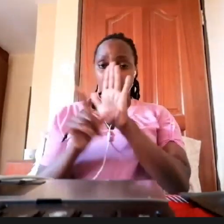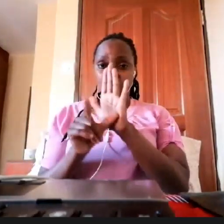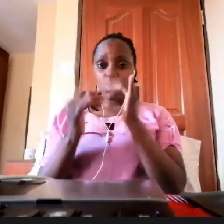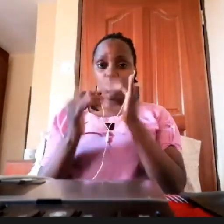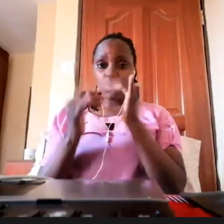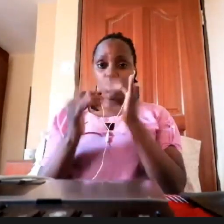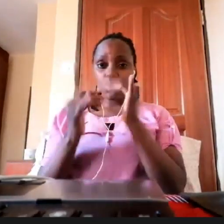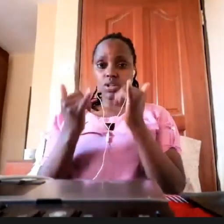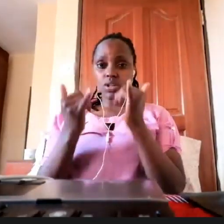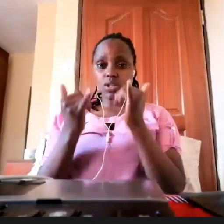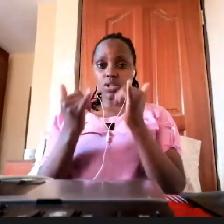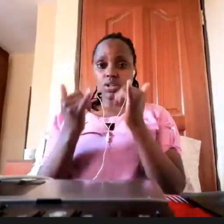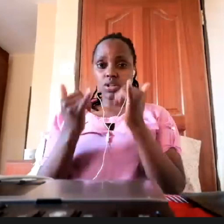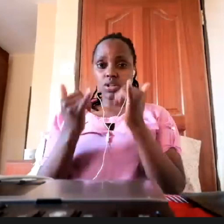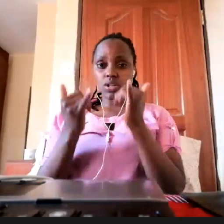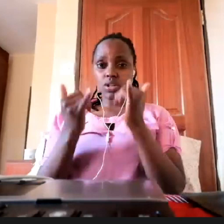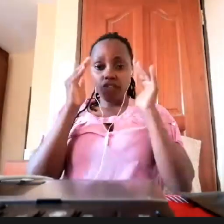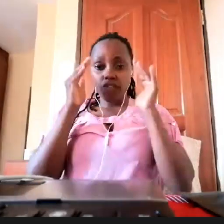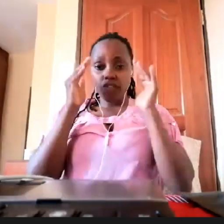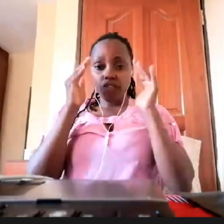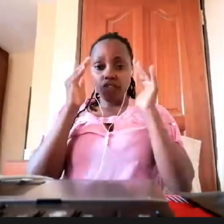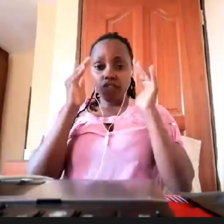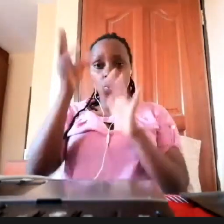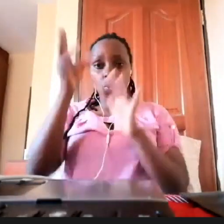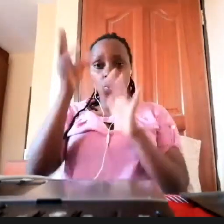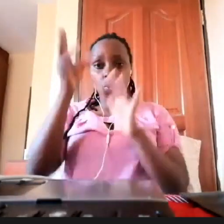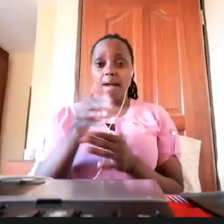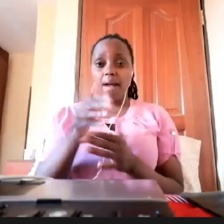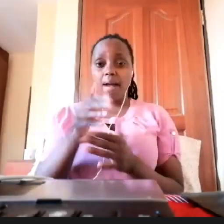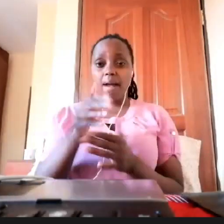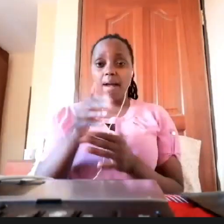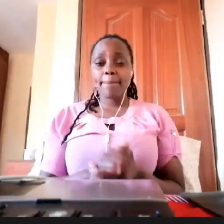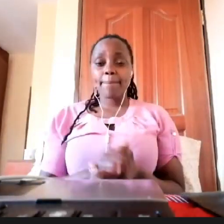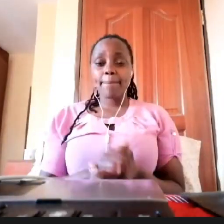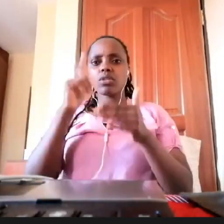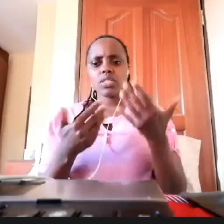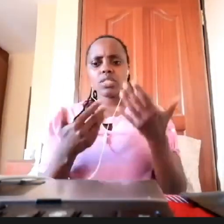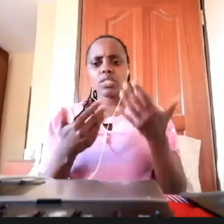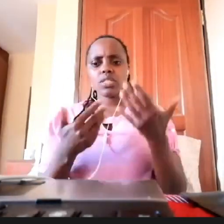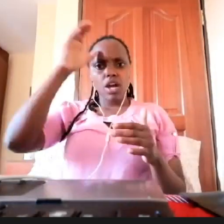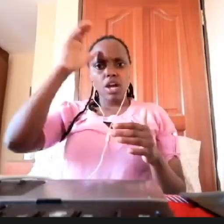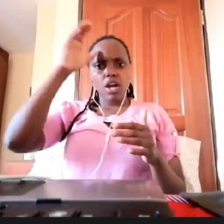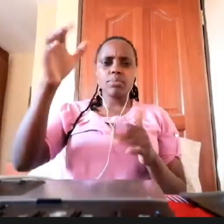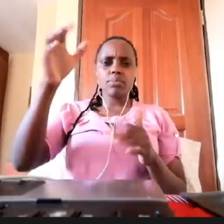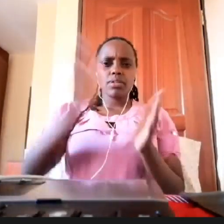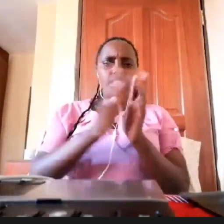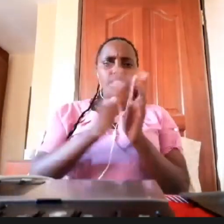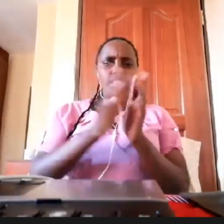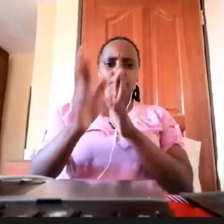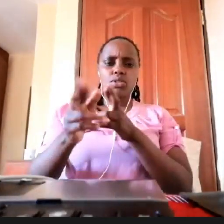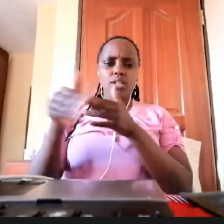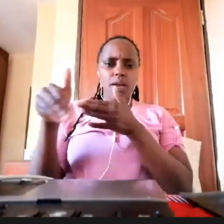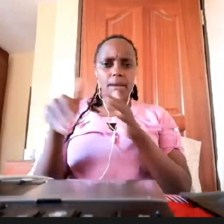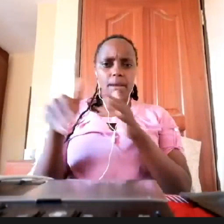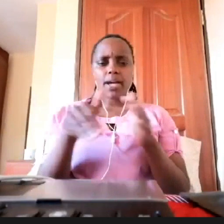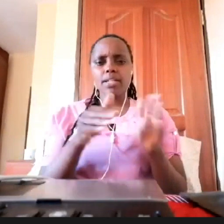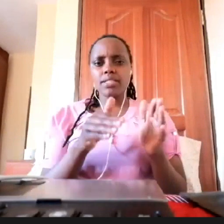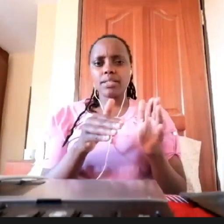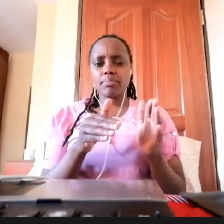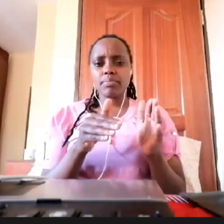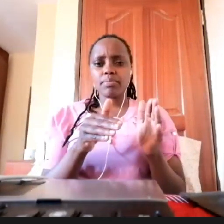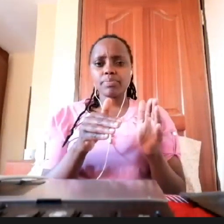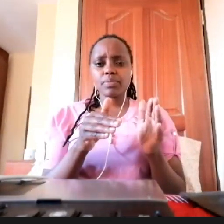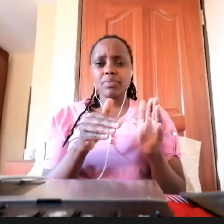lessons we learned. Like I've said, the concept and that the reporting mechanism is